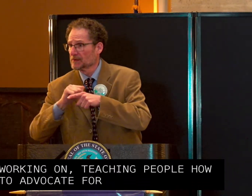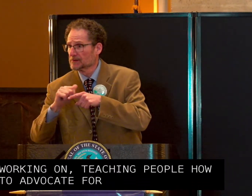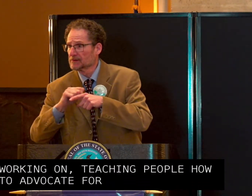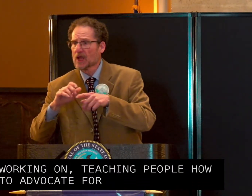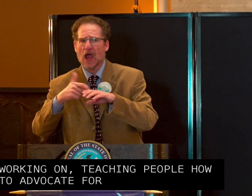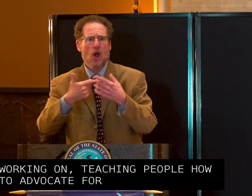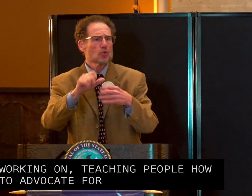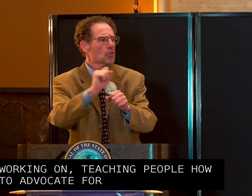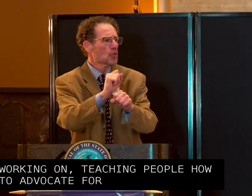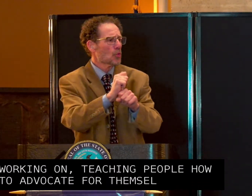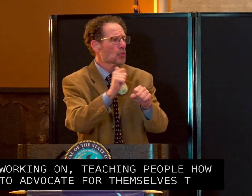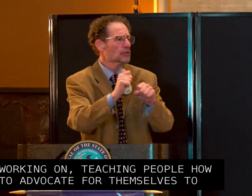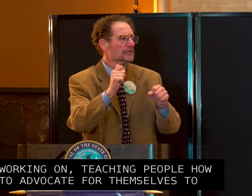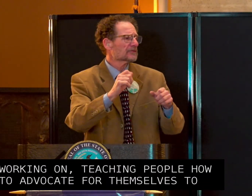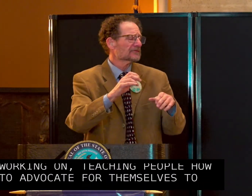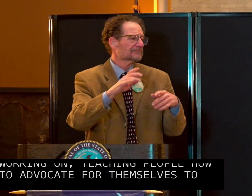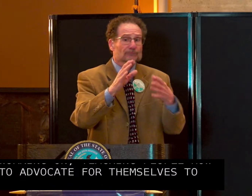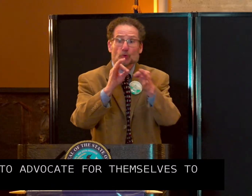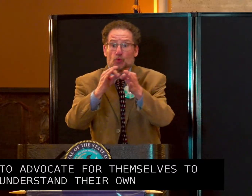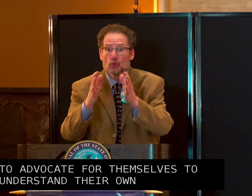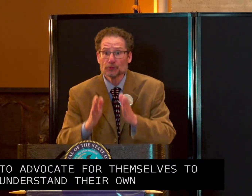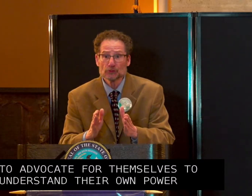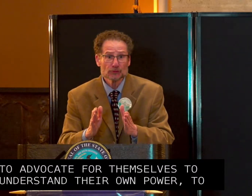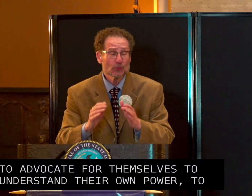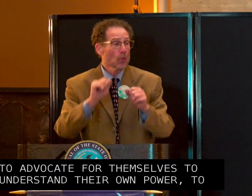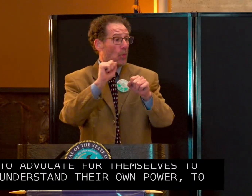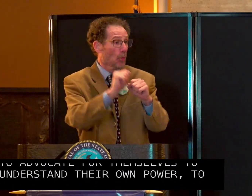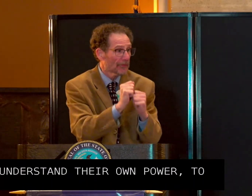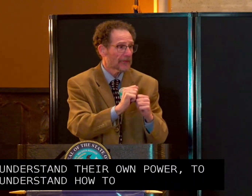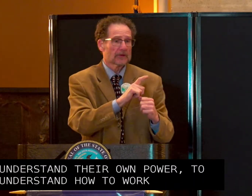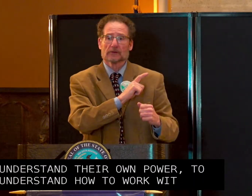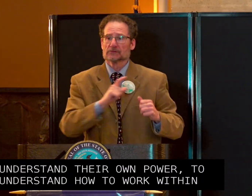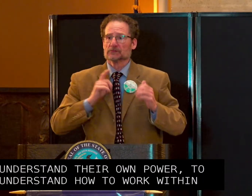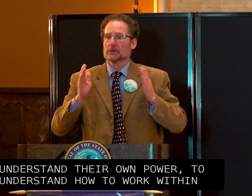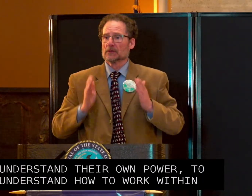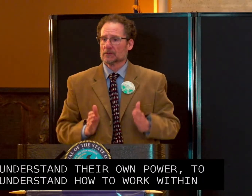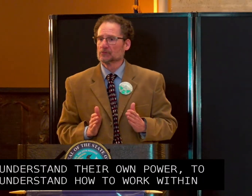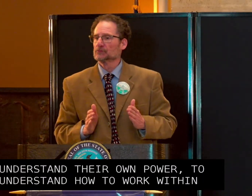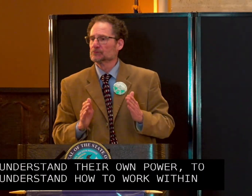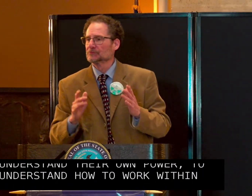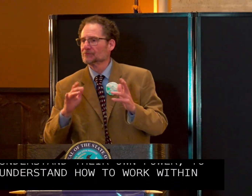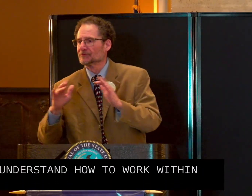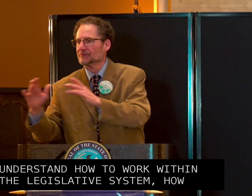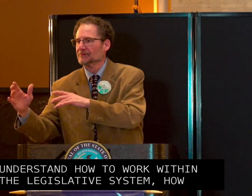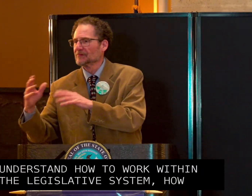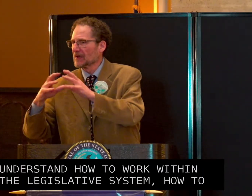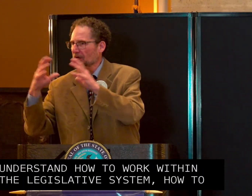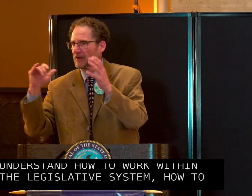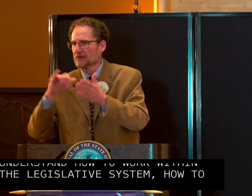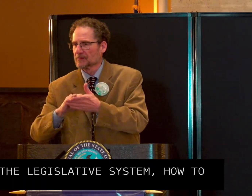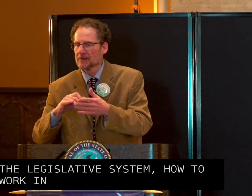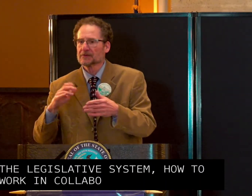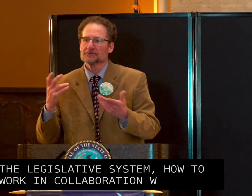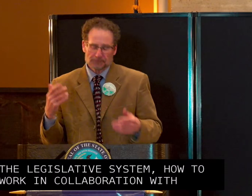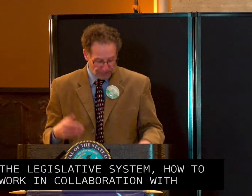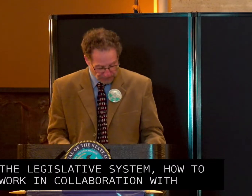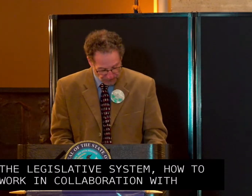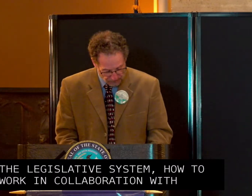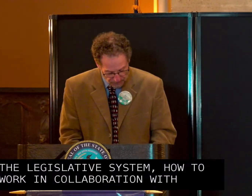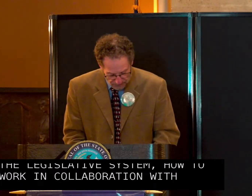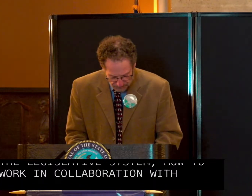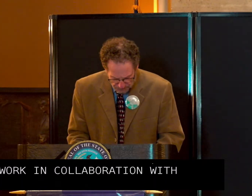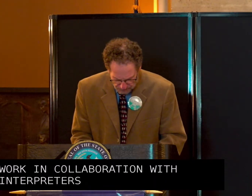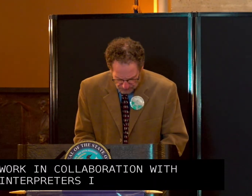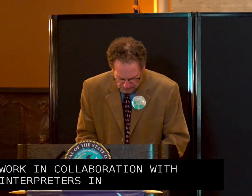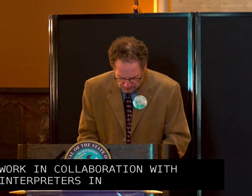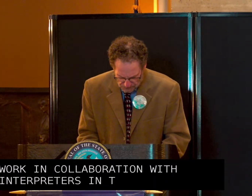understand their own power, to understand how to work within the legislative system, how to work in collaboration with interpreters in the legislative